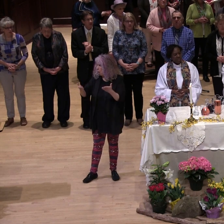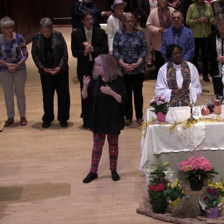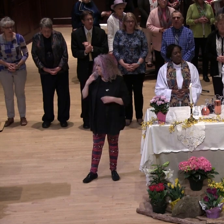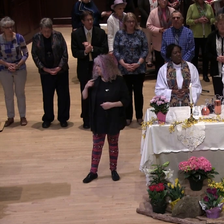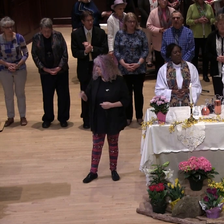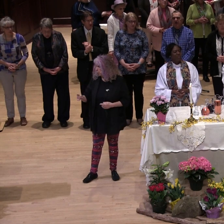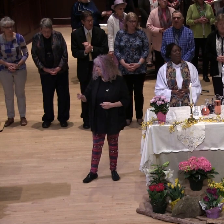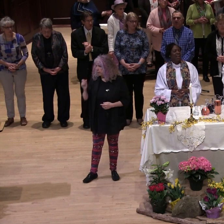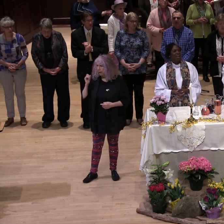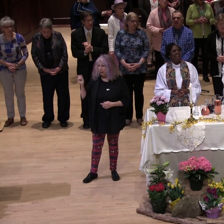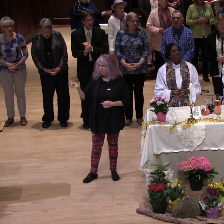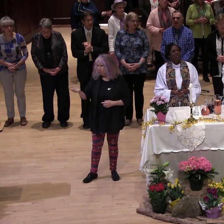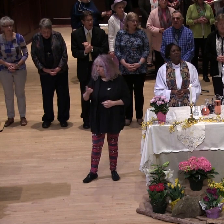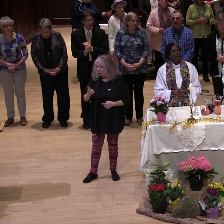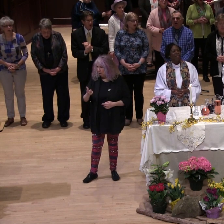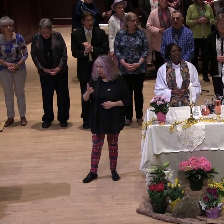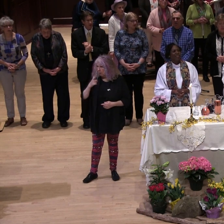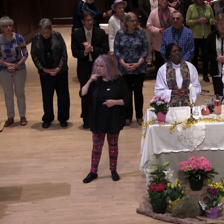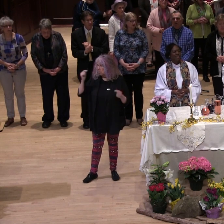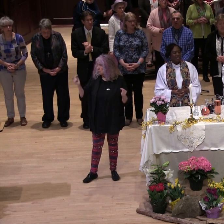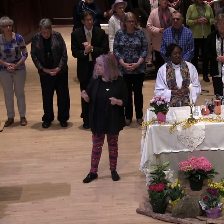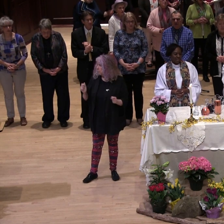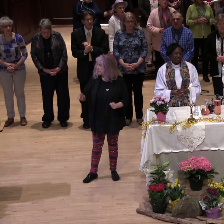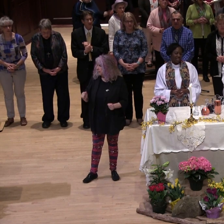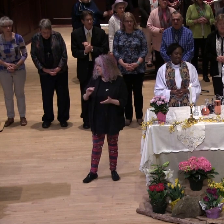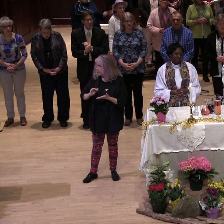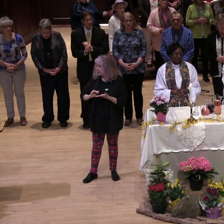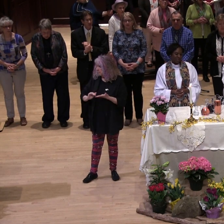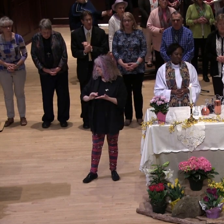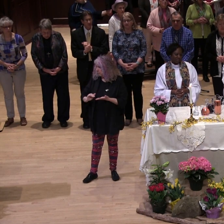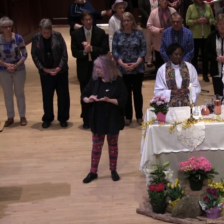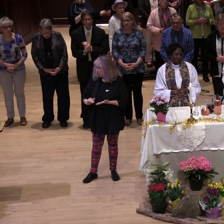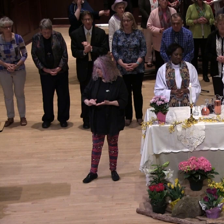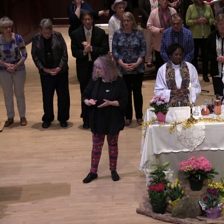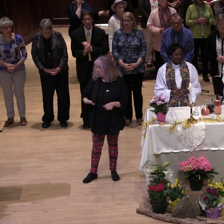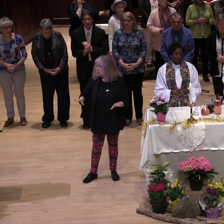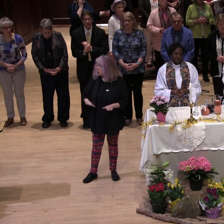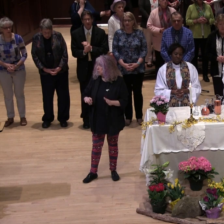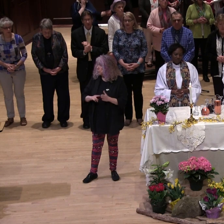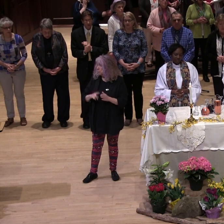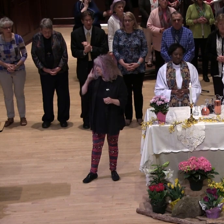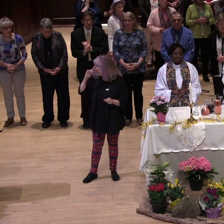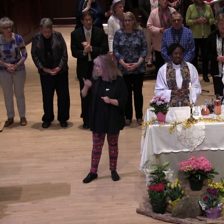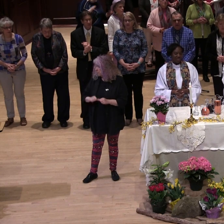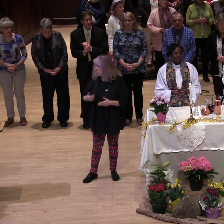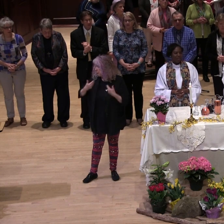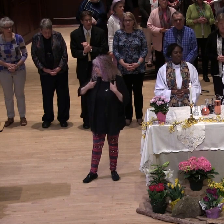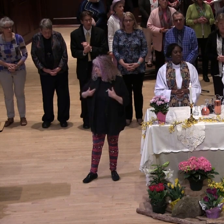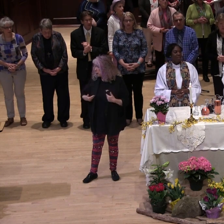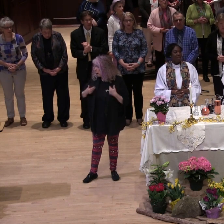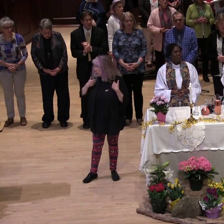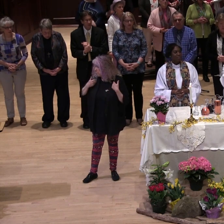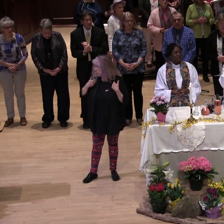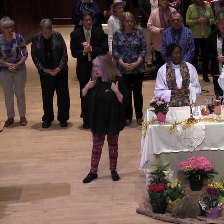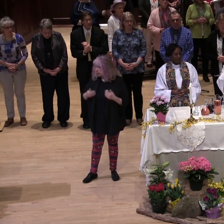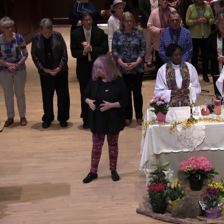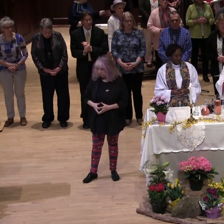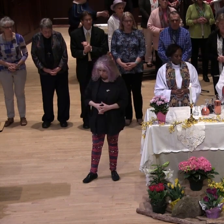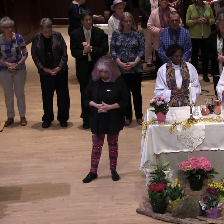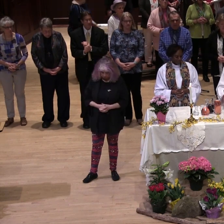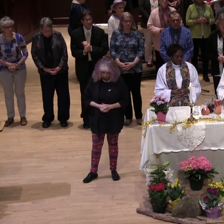will be shed for you and for all, so that sins may be forgiven. Do this in memory of